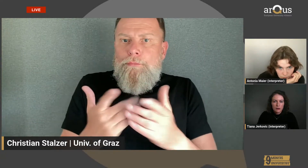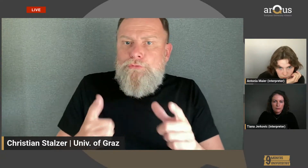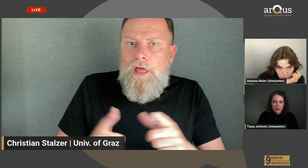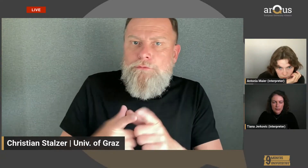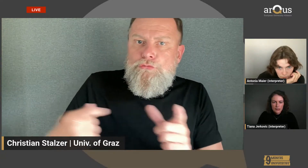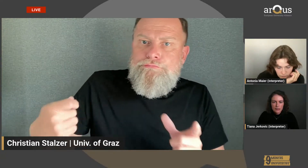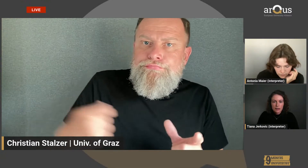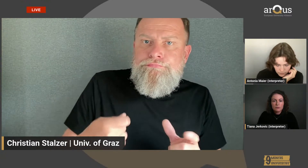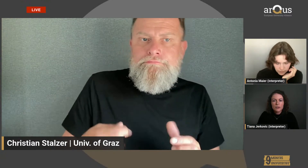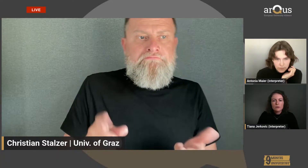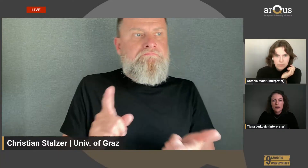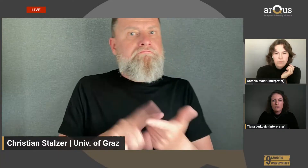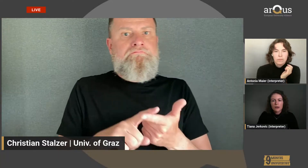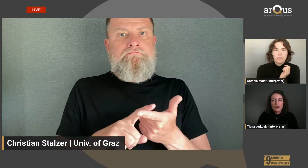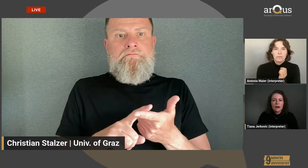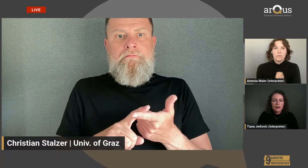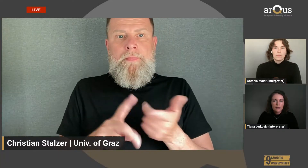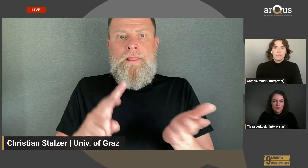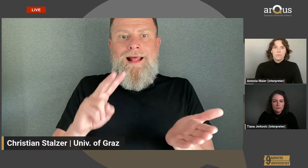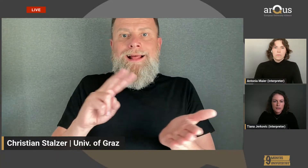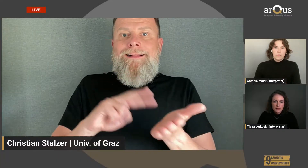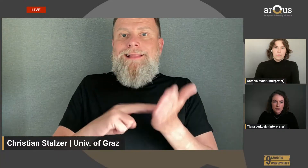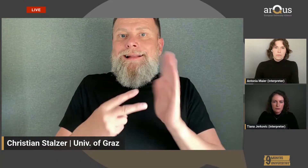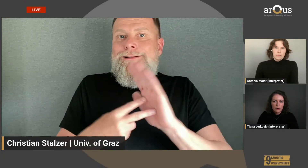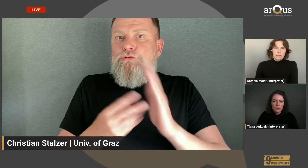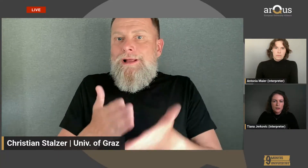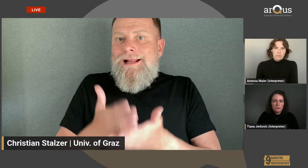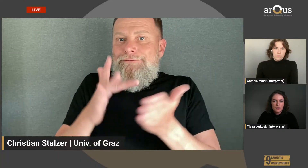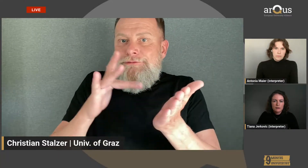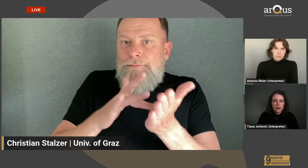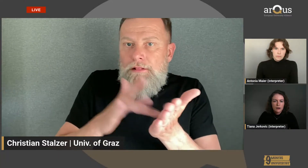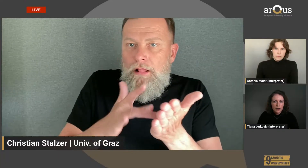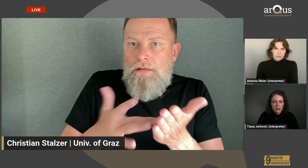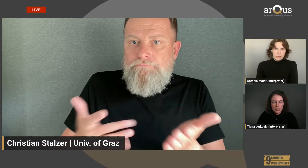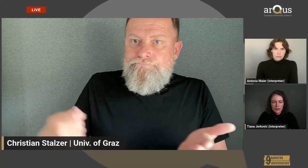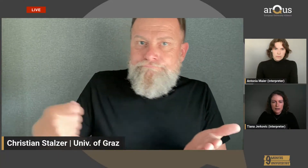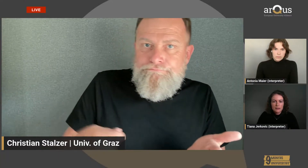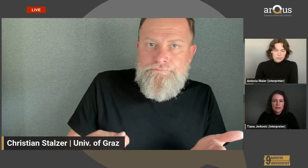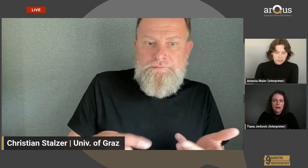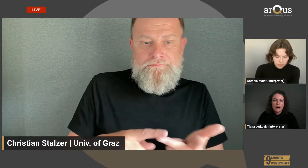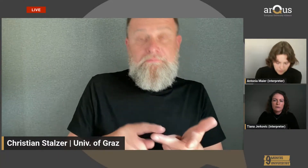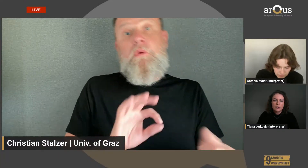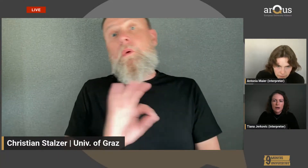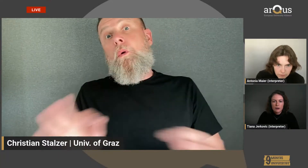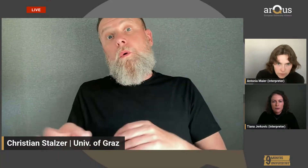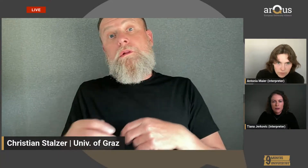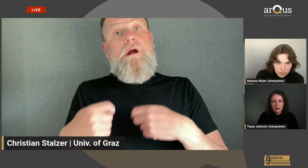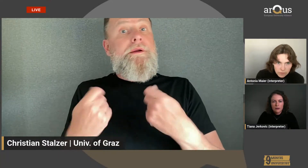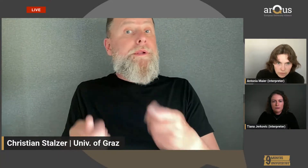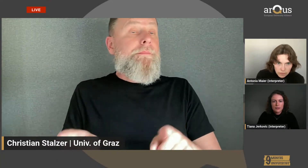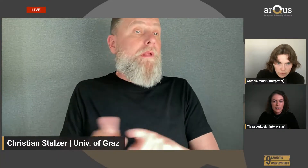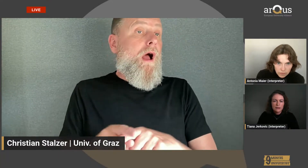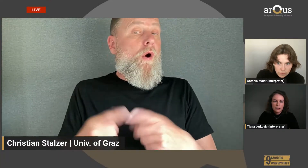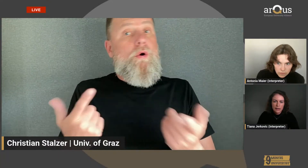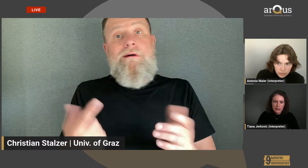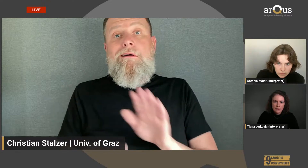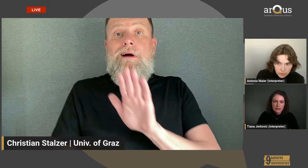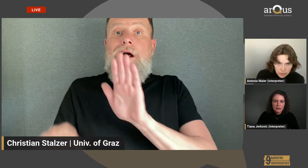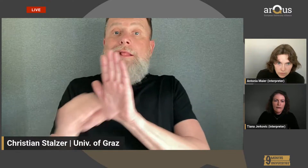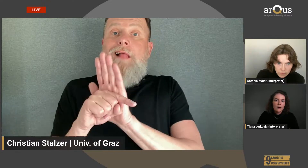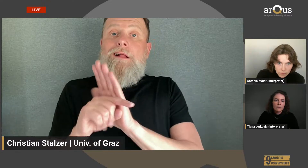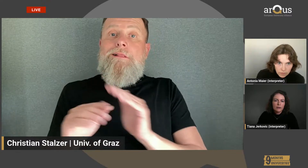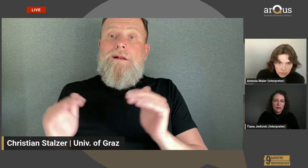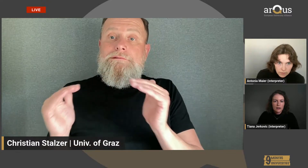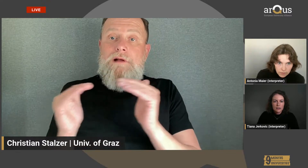rights of access. And we do have a lot of things that have already been recognized, And we do have a lot of technical